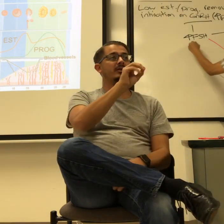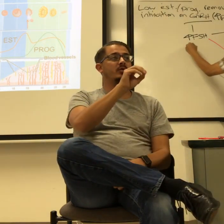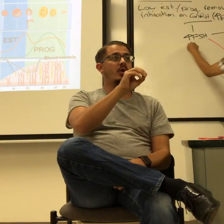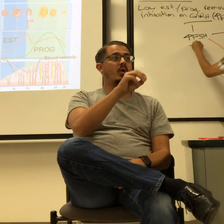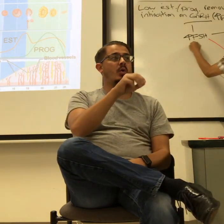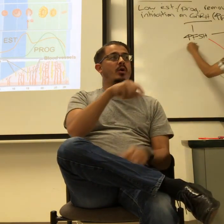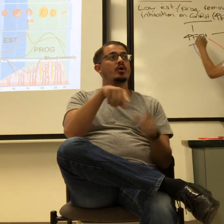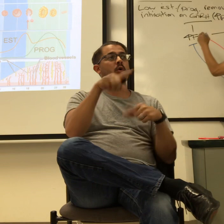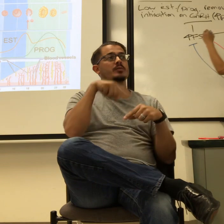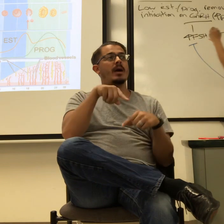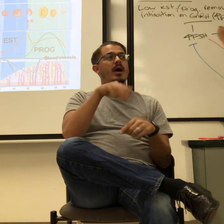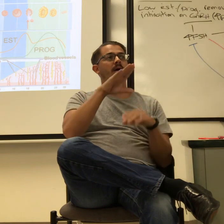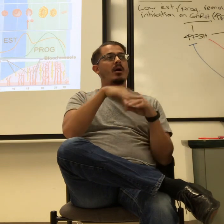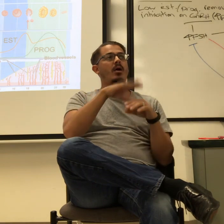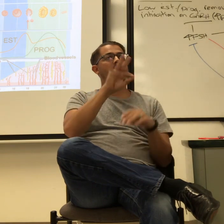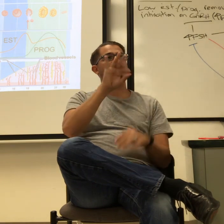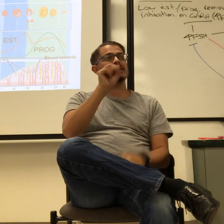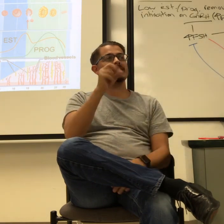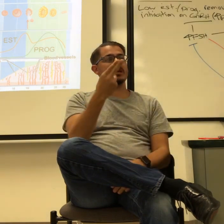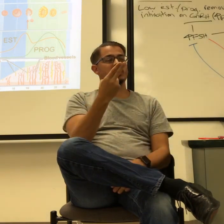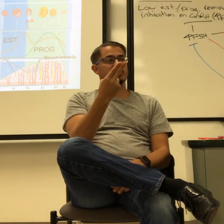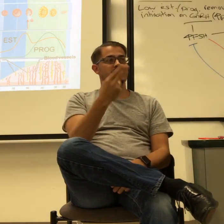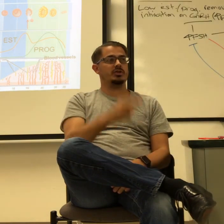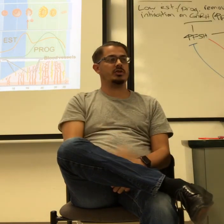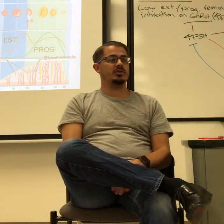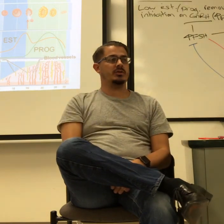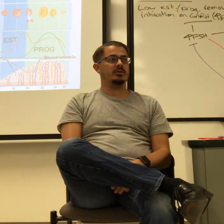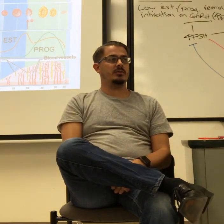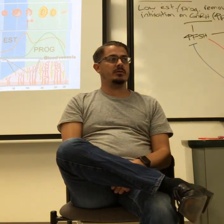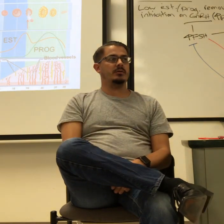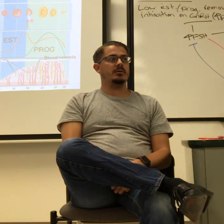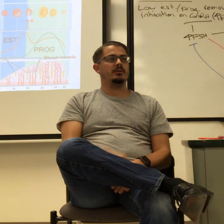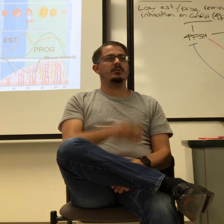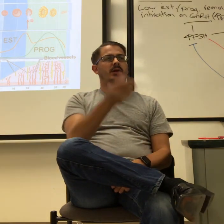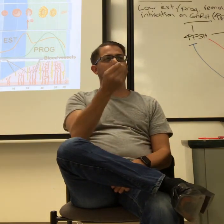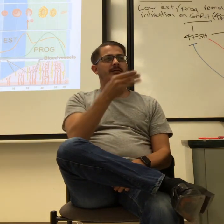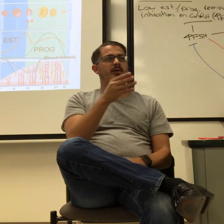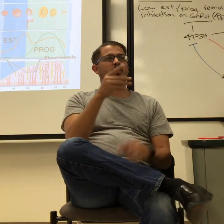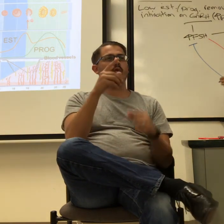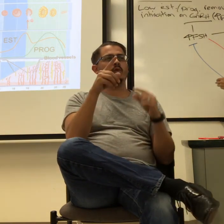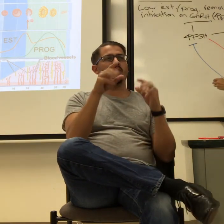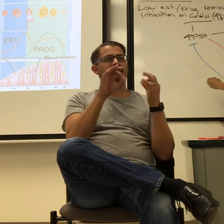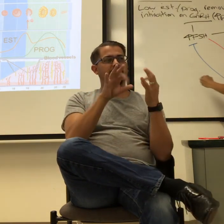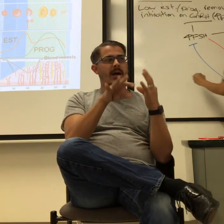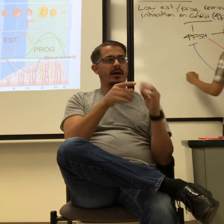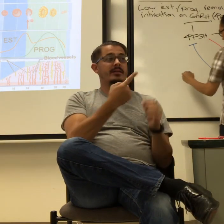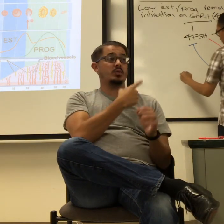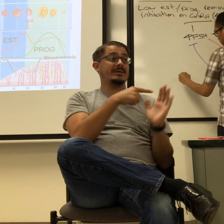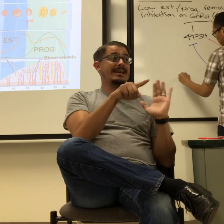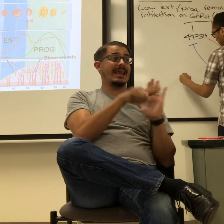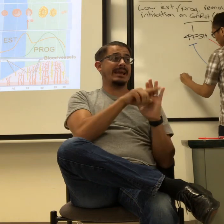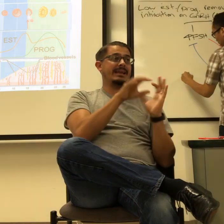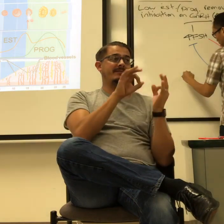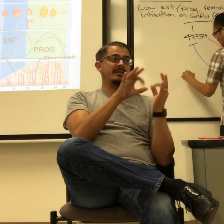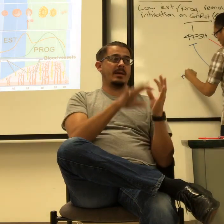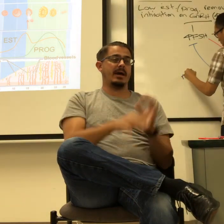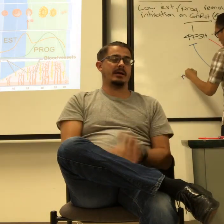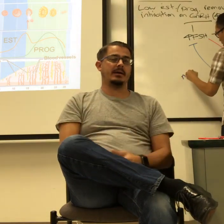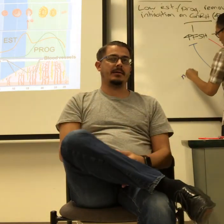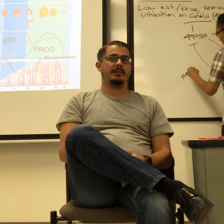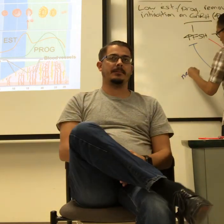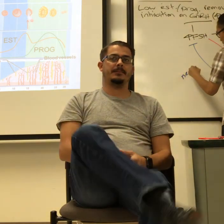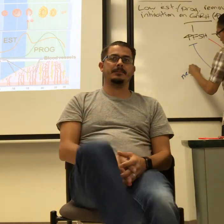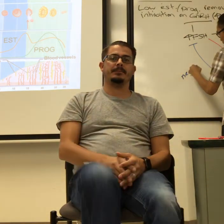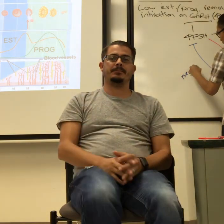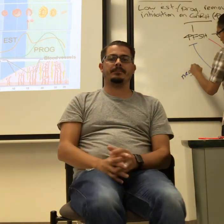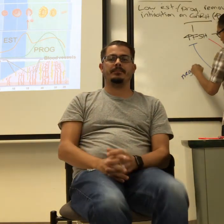back on FSH. So there's a few feedbacks here. This one's a negative feedback.